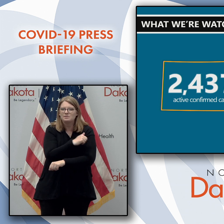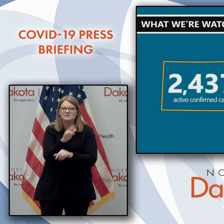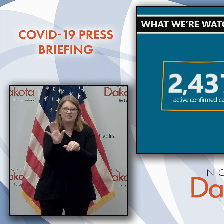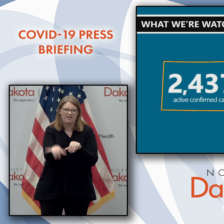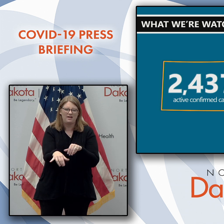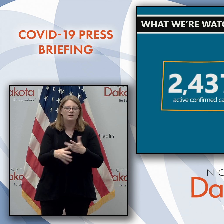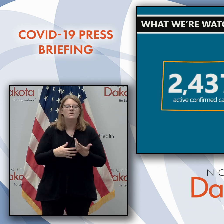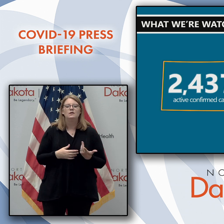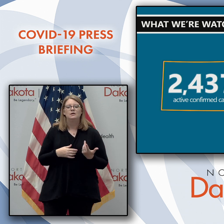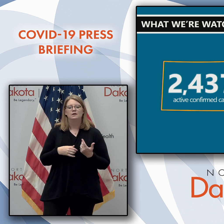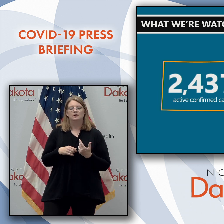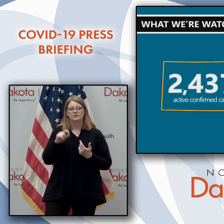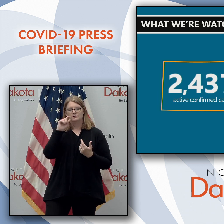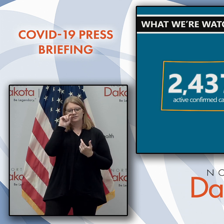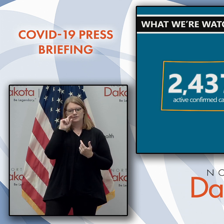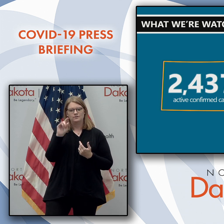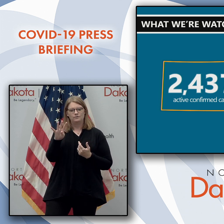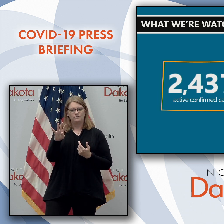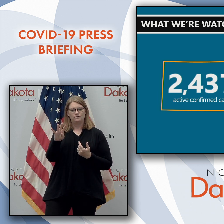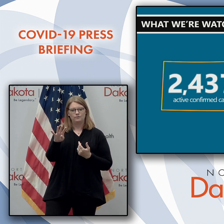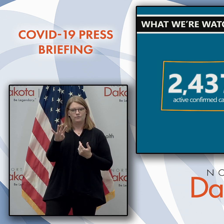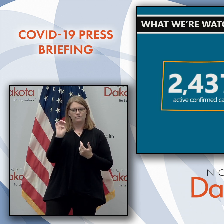completed